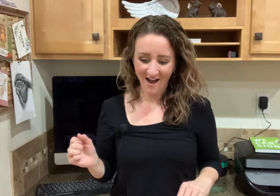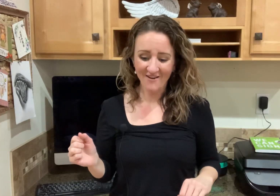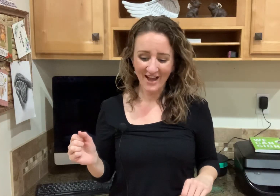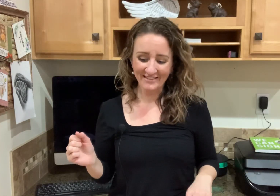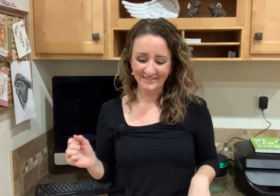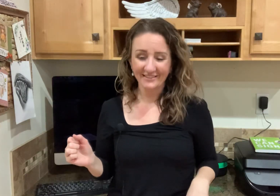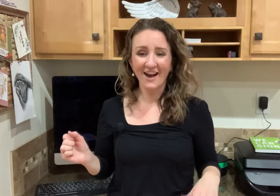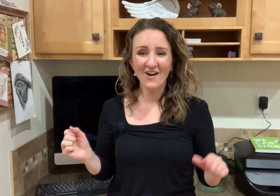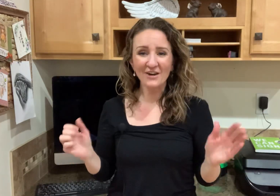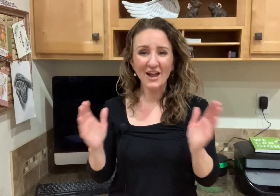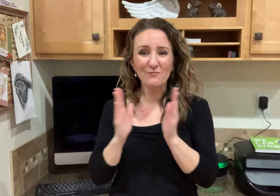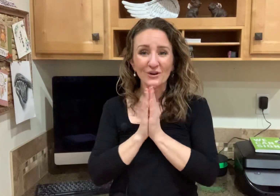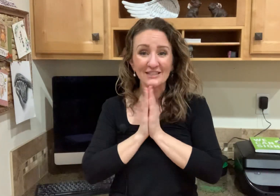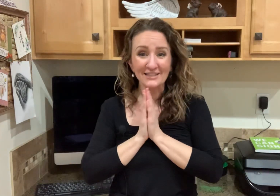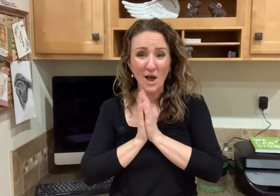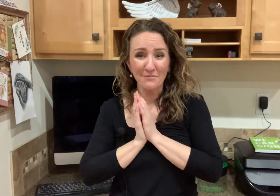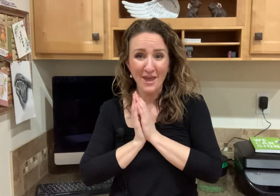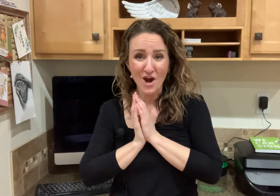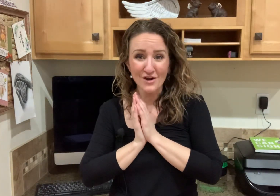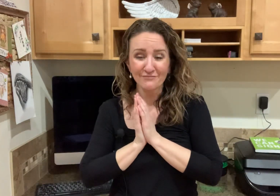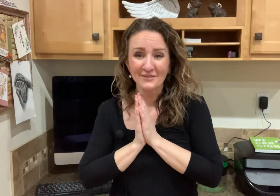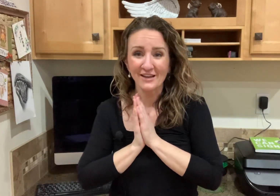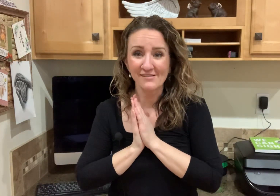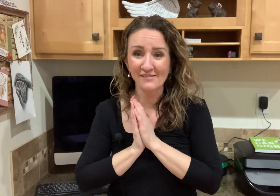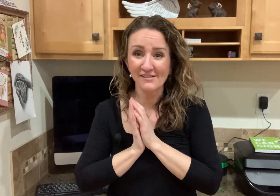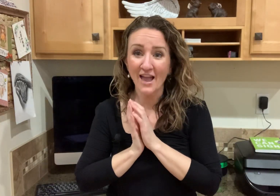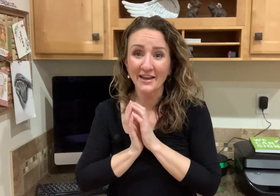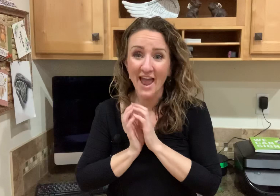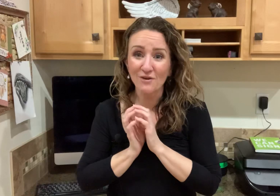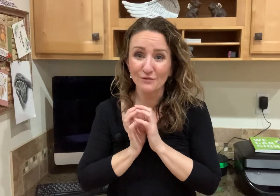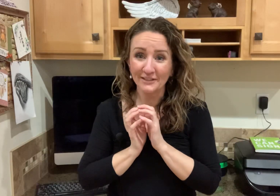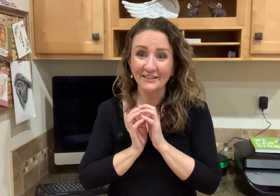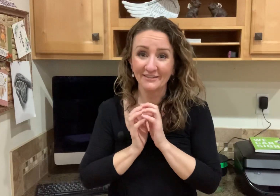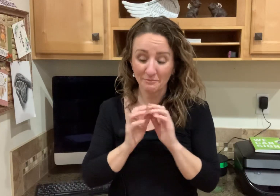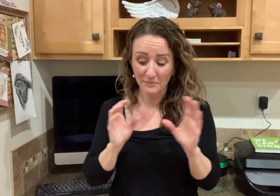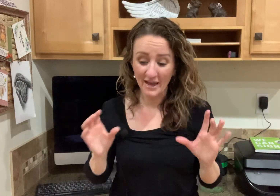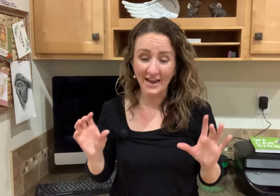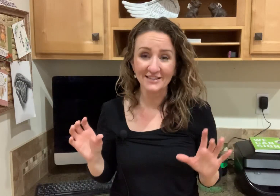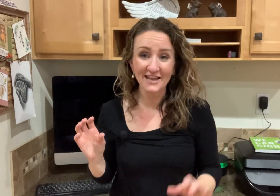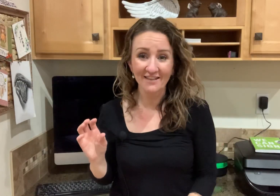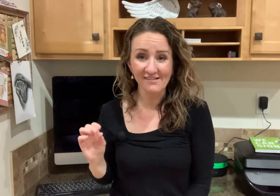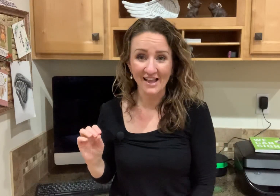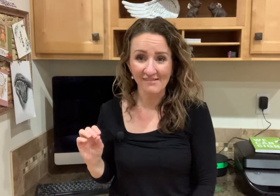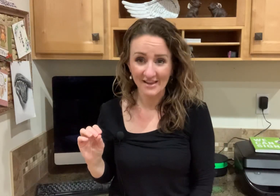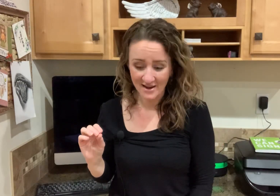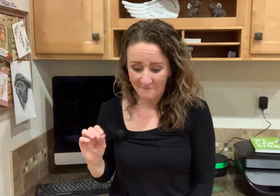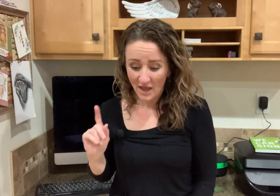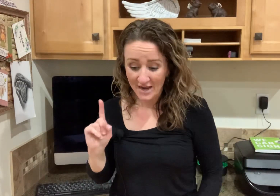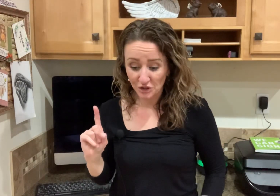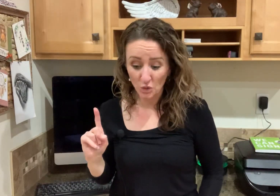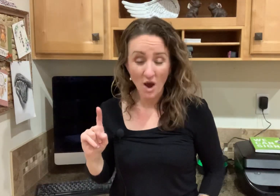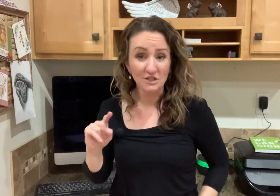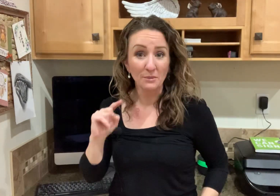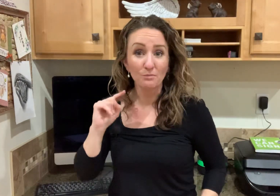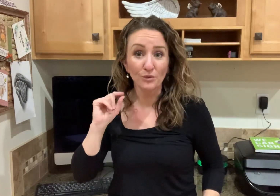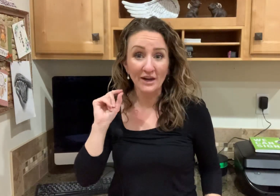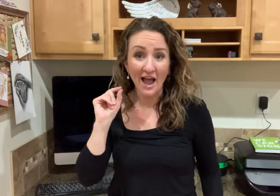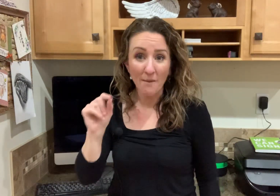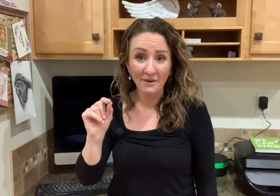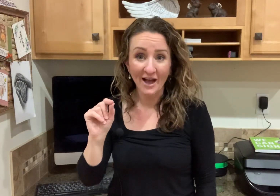right, great. We're going to stop there because this is, again, a really big, intense lesson. I do want to bring up,